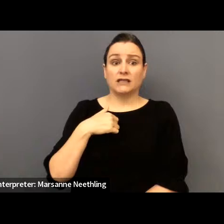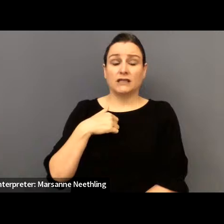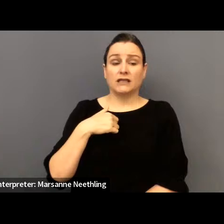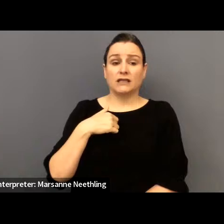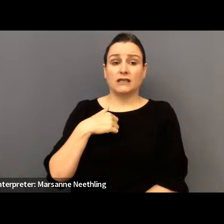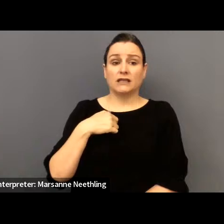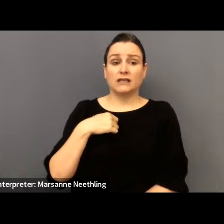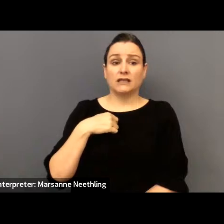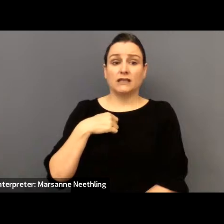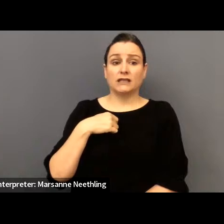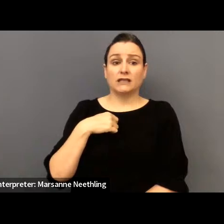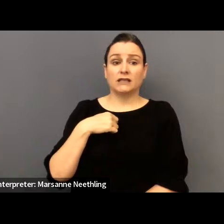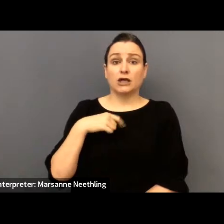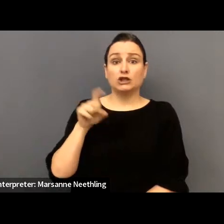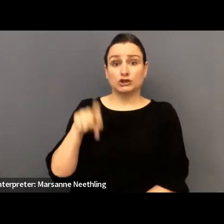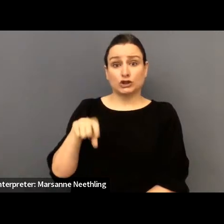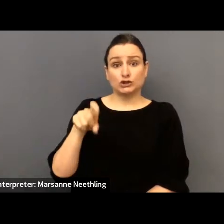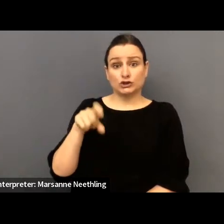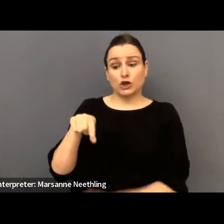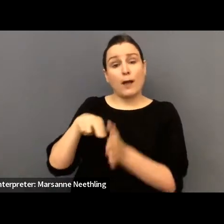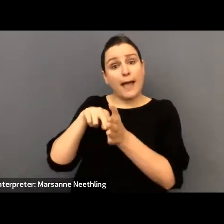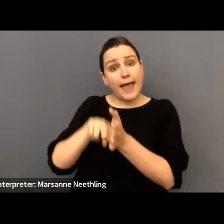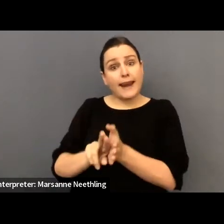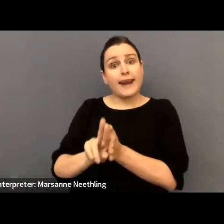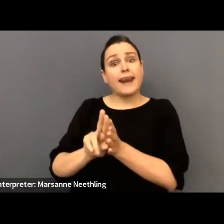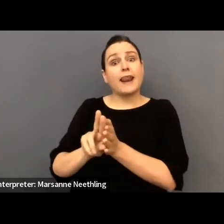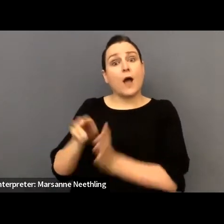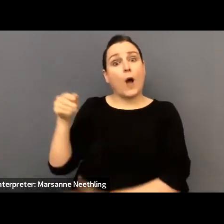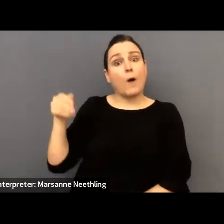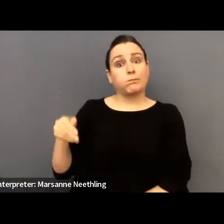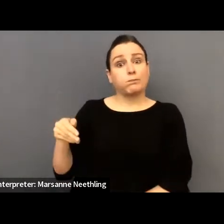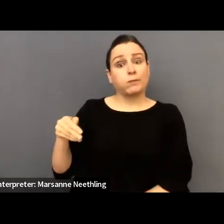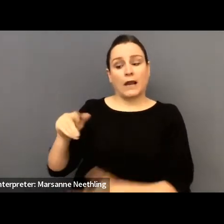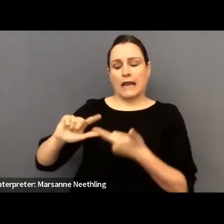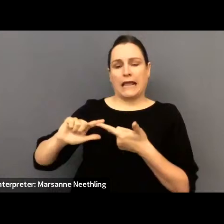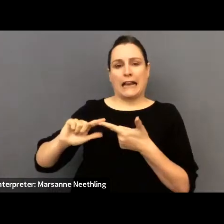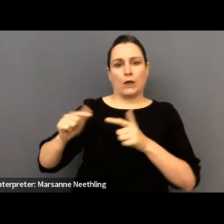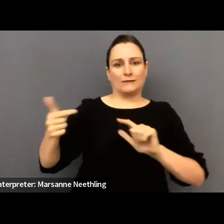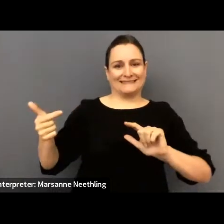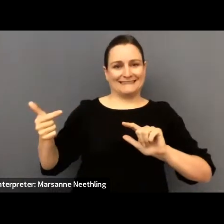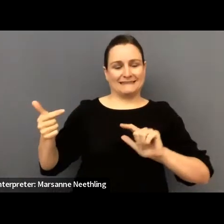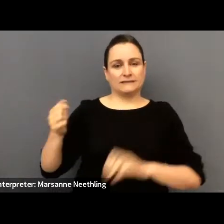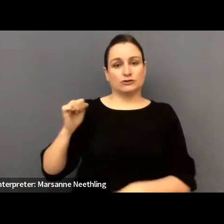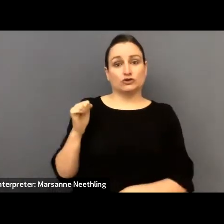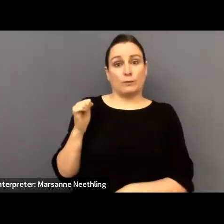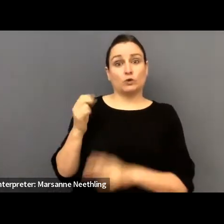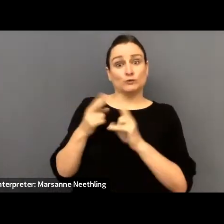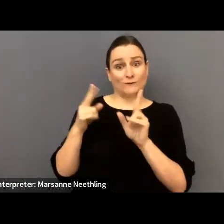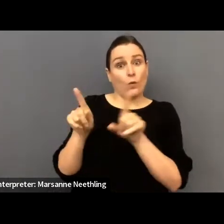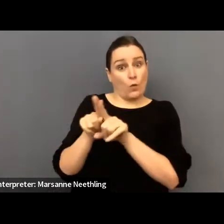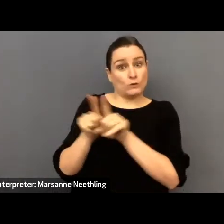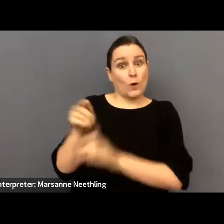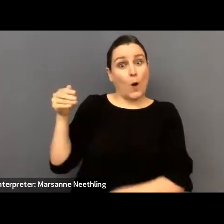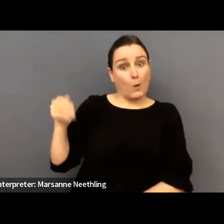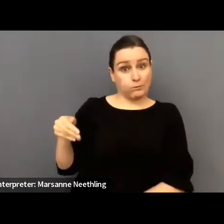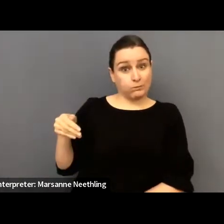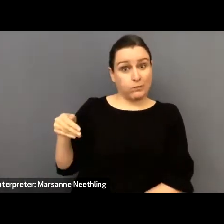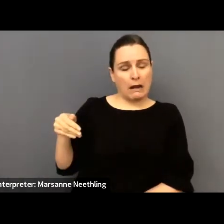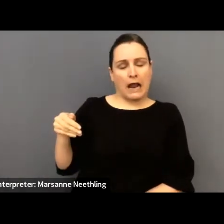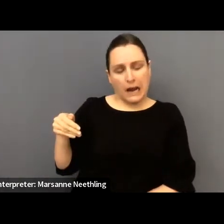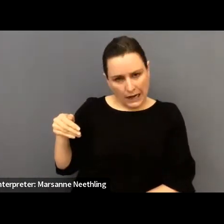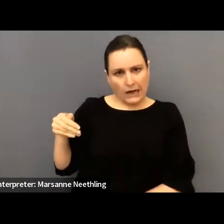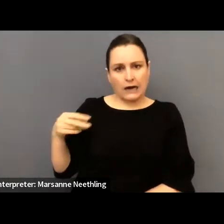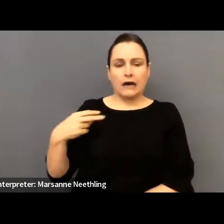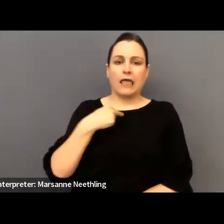having Professor Anne Baker, who's a linguist at the University of Stellenbosch, to be a panelist, but unfortunately,